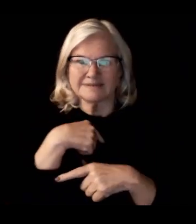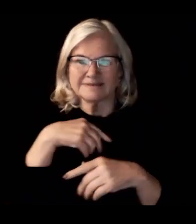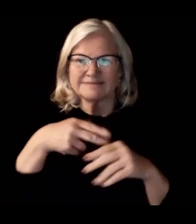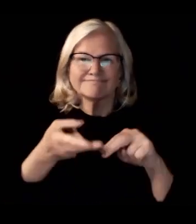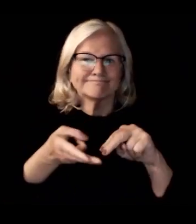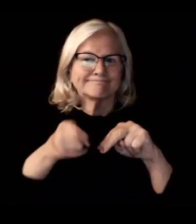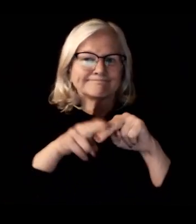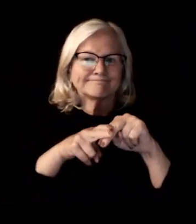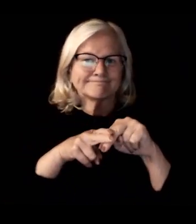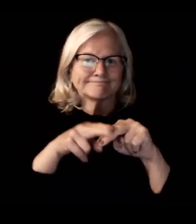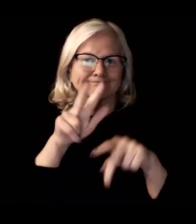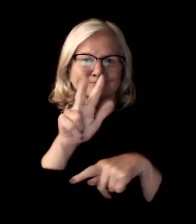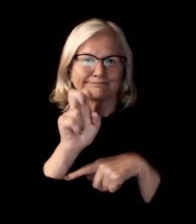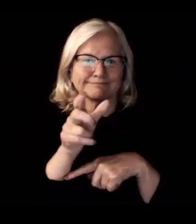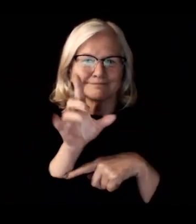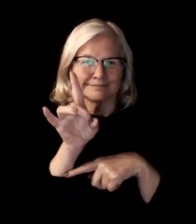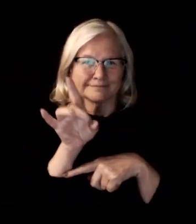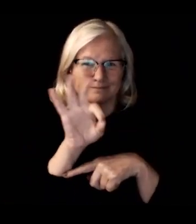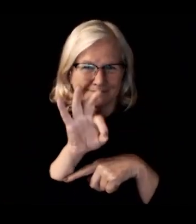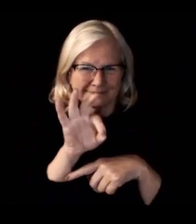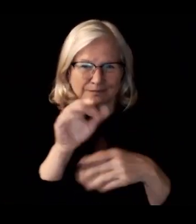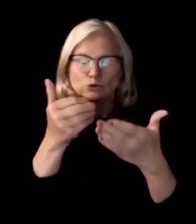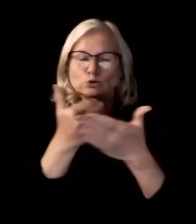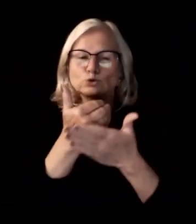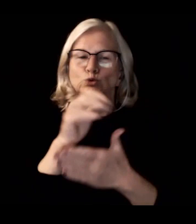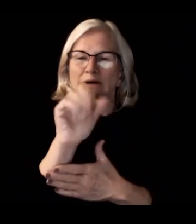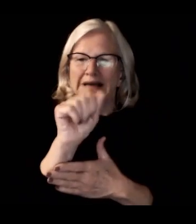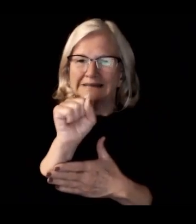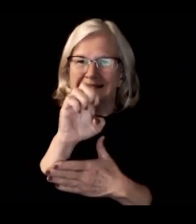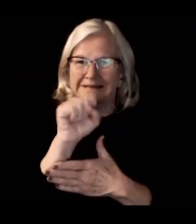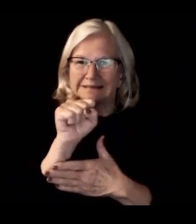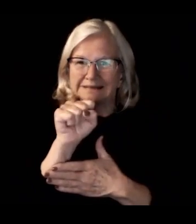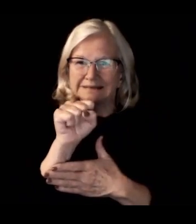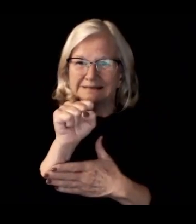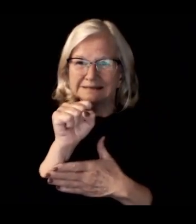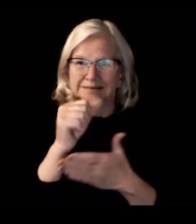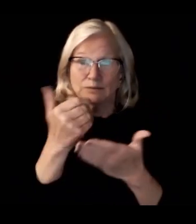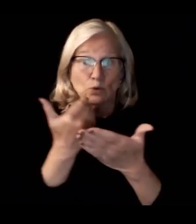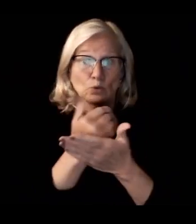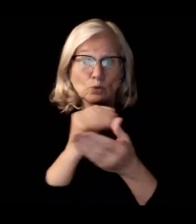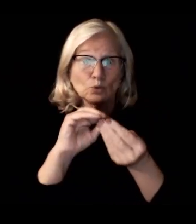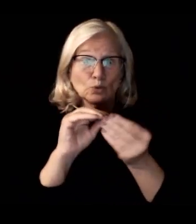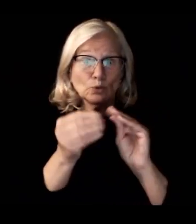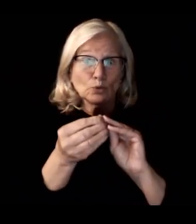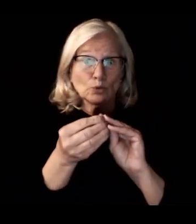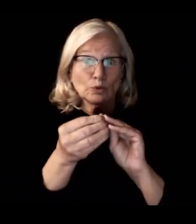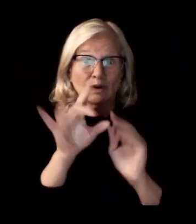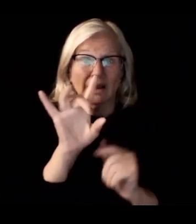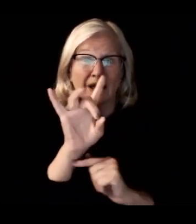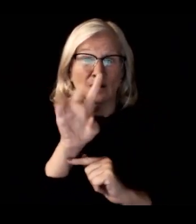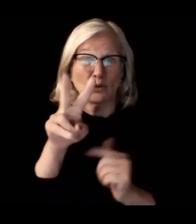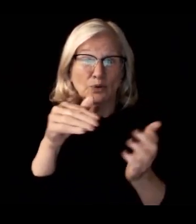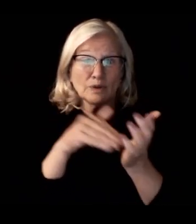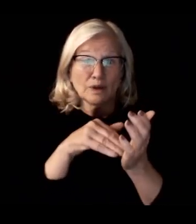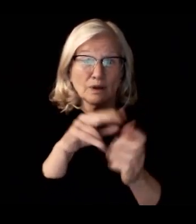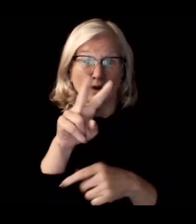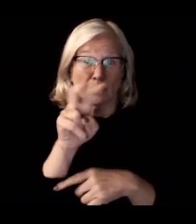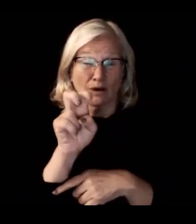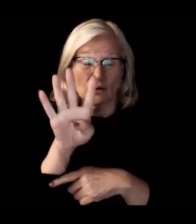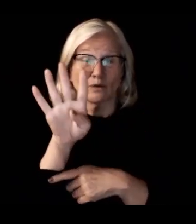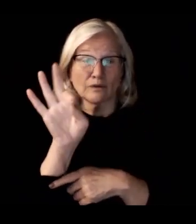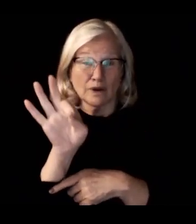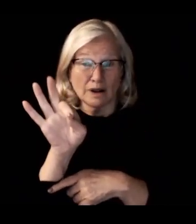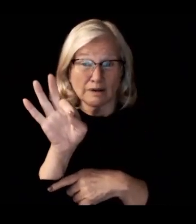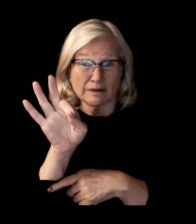82,249 cases. Our median age of cases is 35 years old. We added 15 deaths